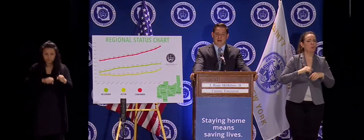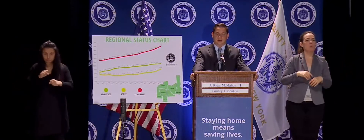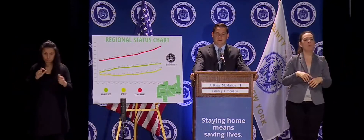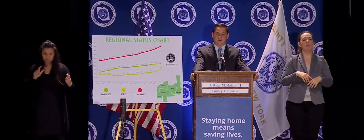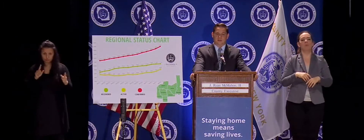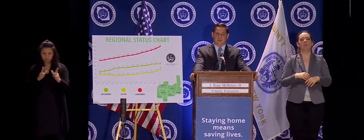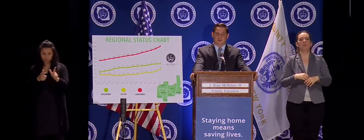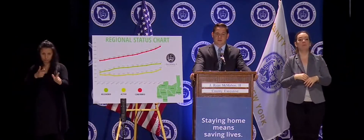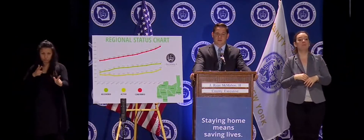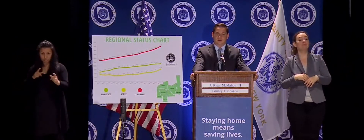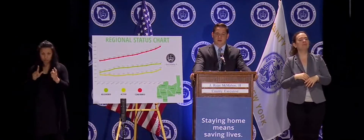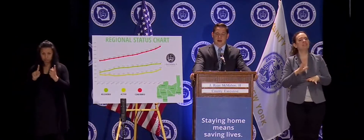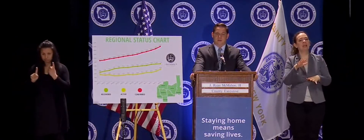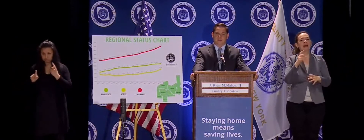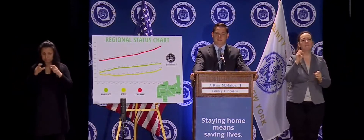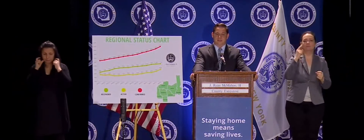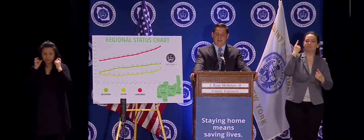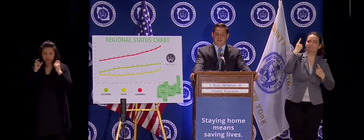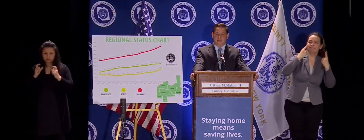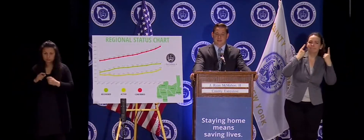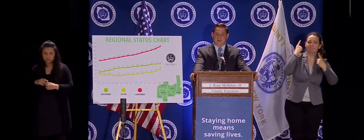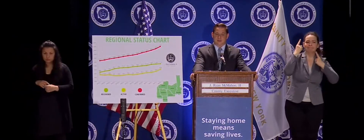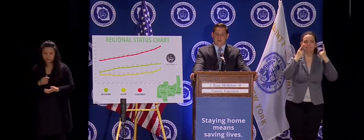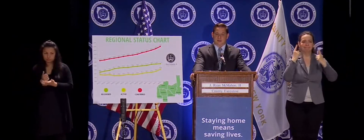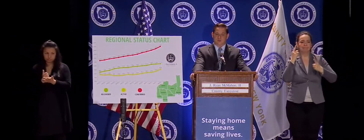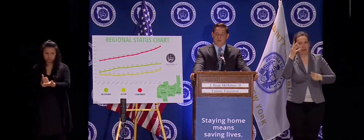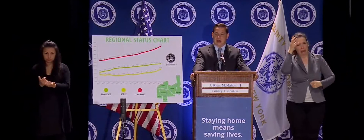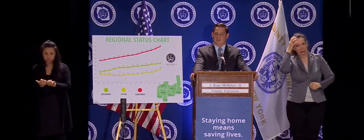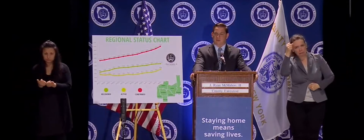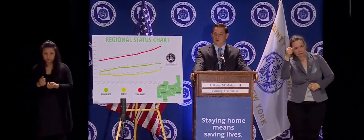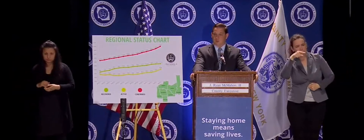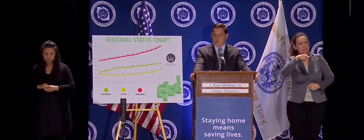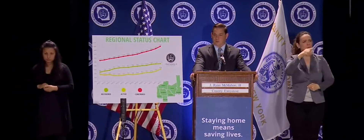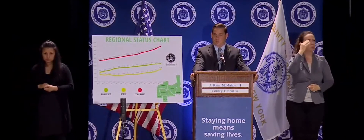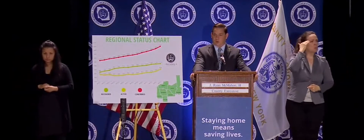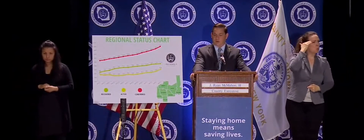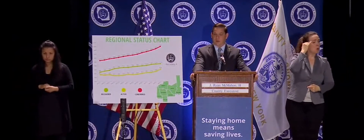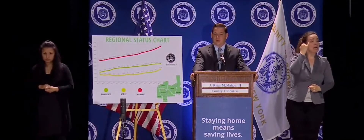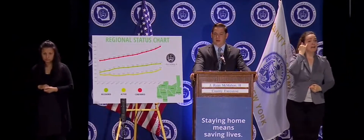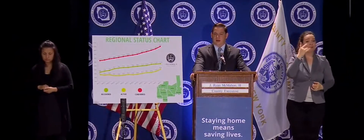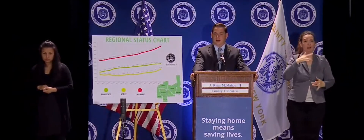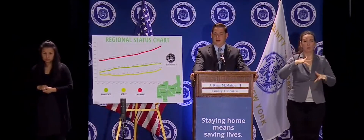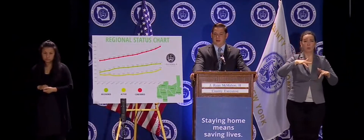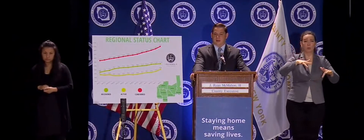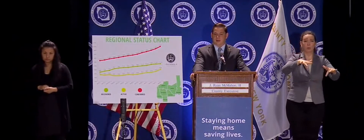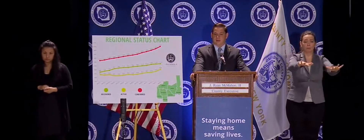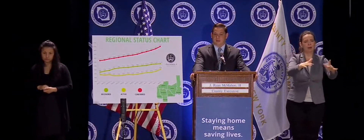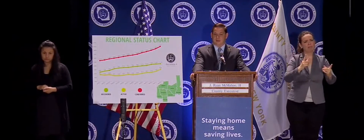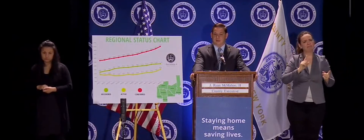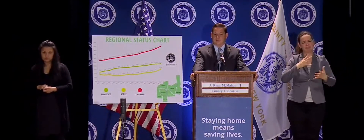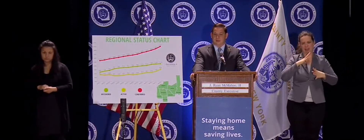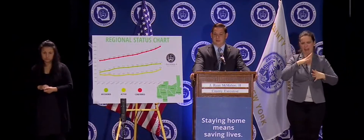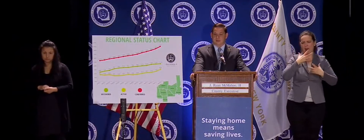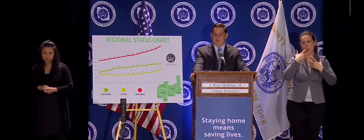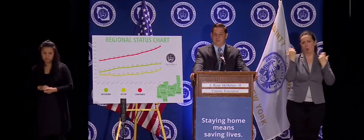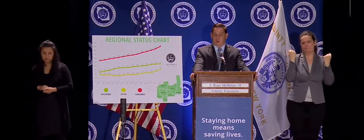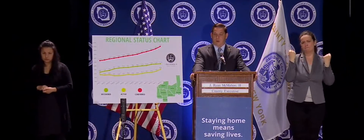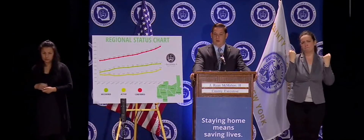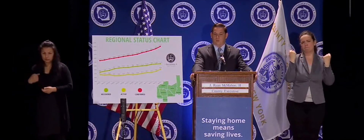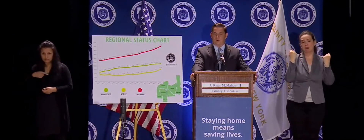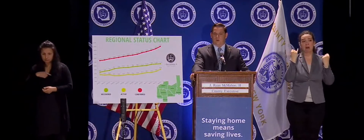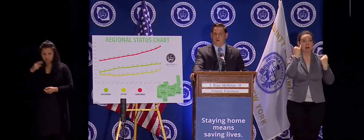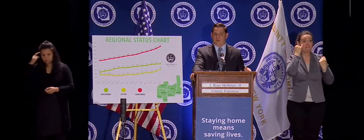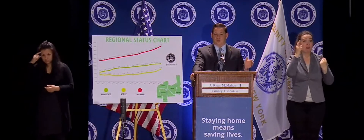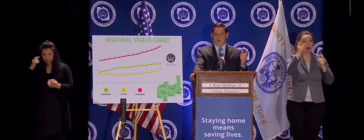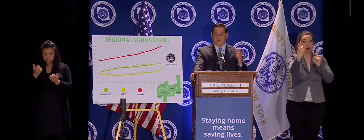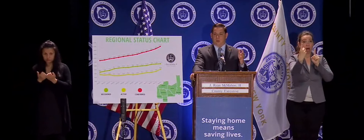are kind of the common sense things we have to do moving forward. And it's important